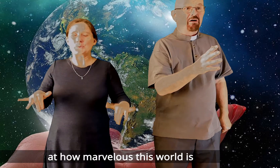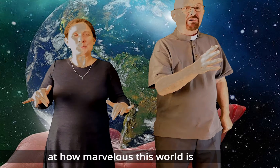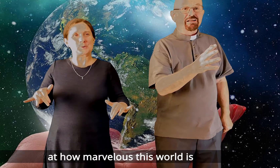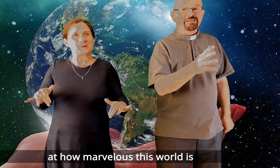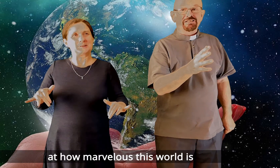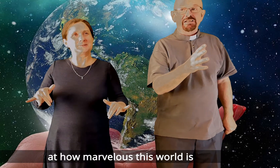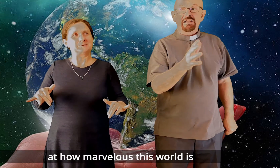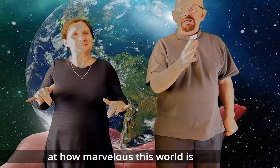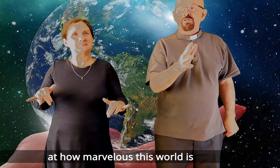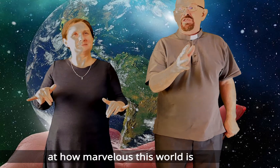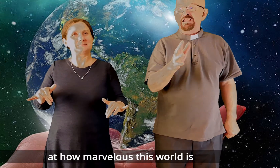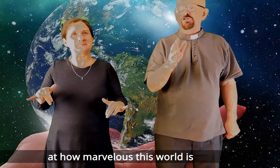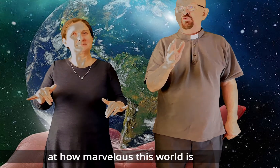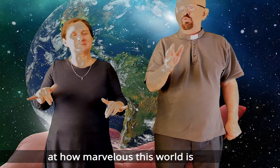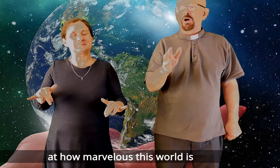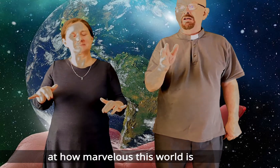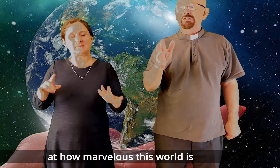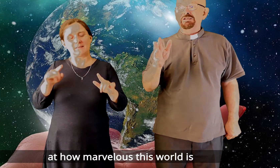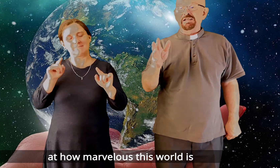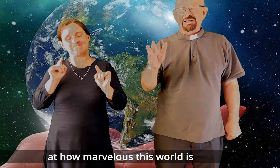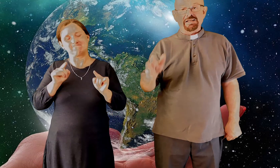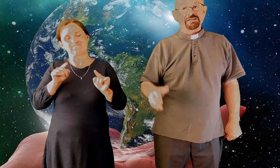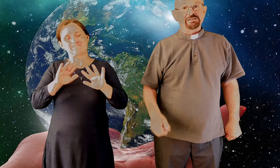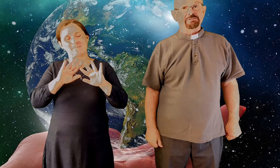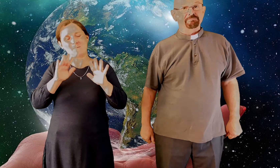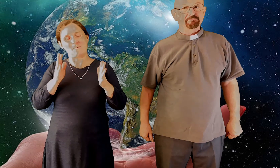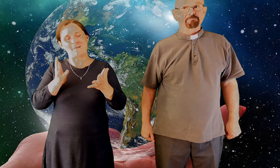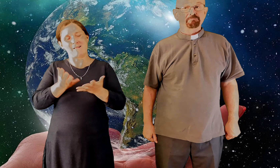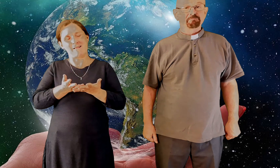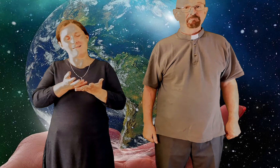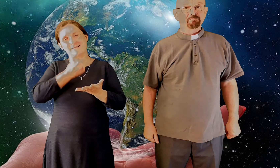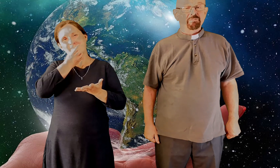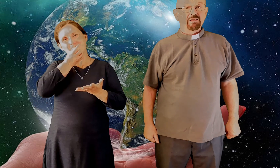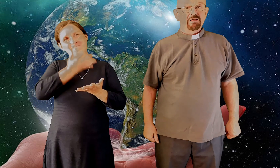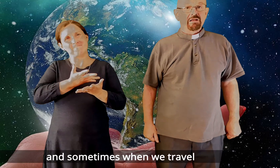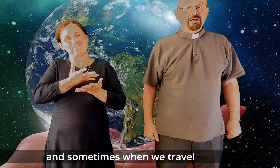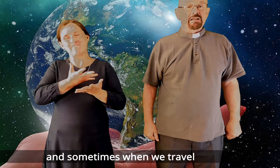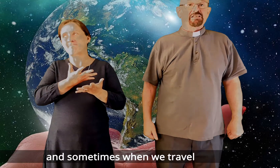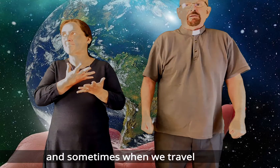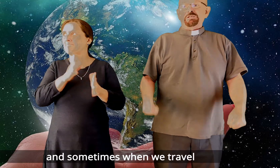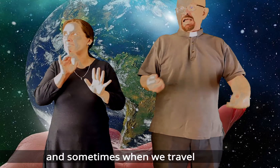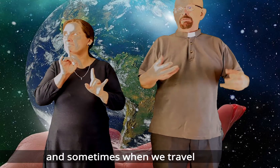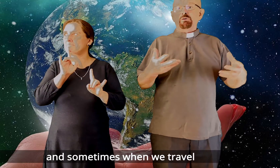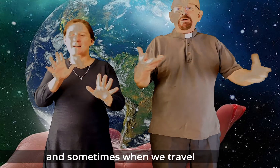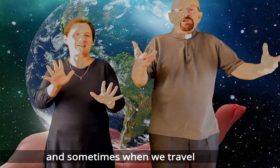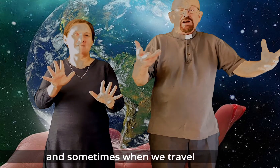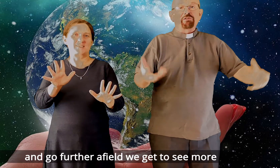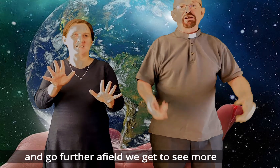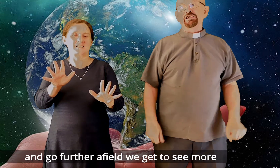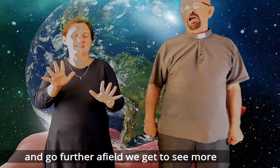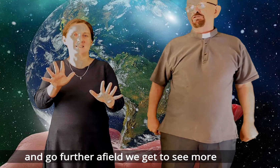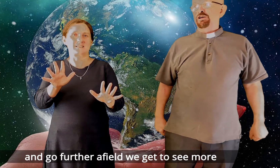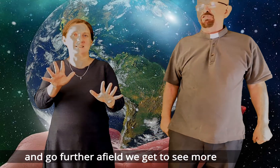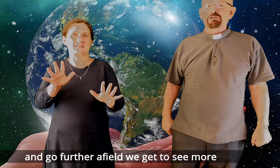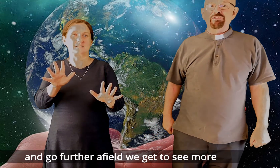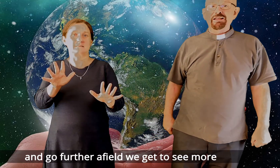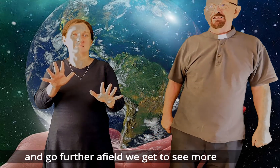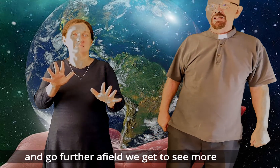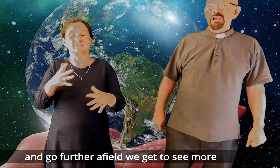marvellous this world is. And sometimes when we travel and go further afield, we